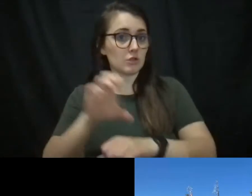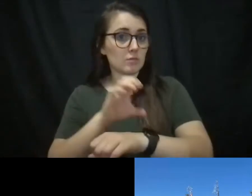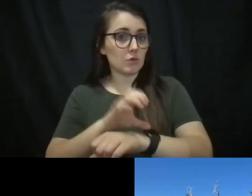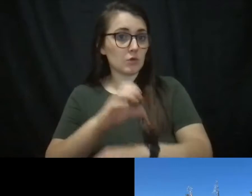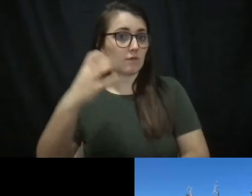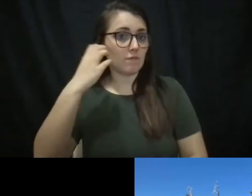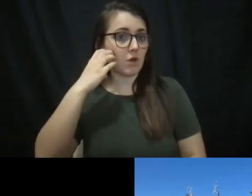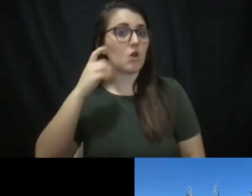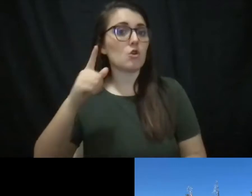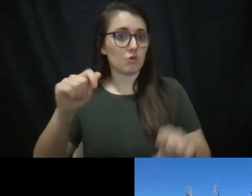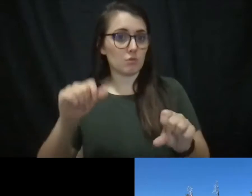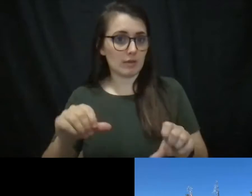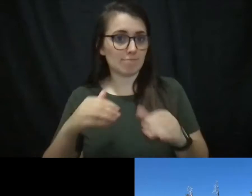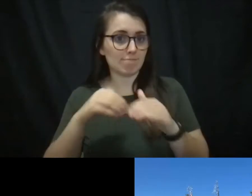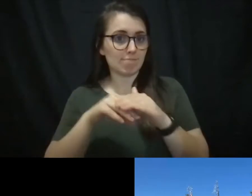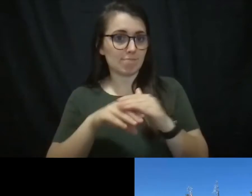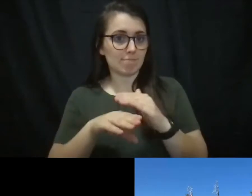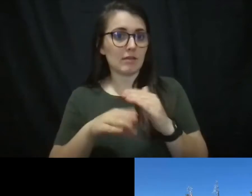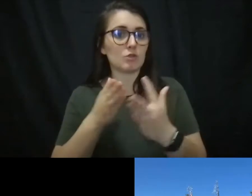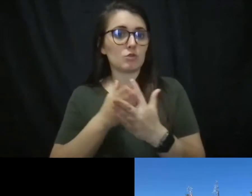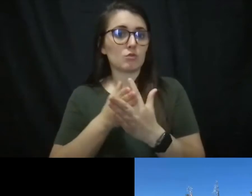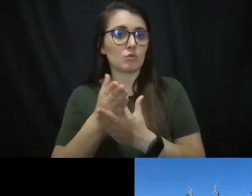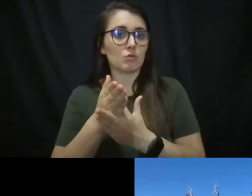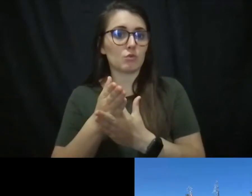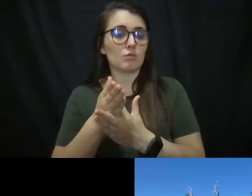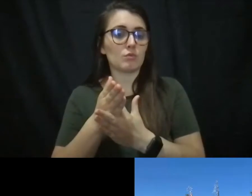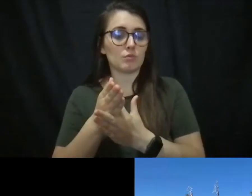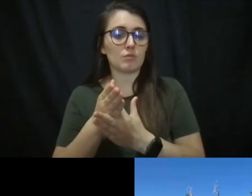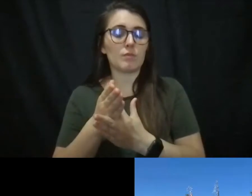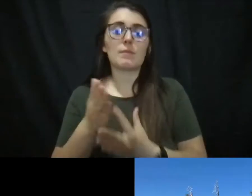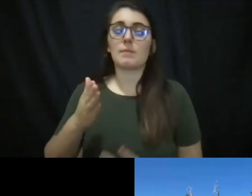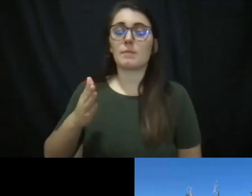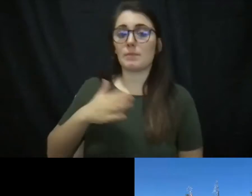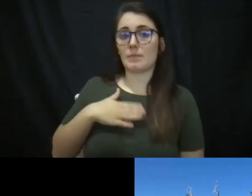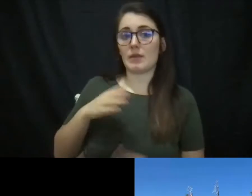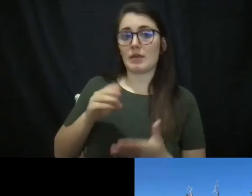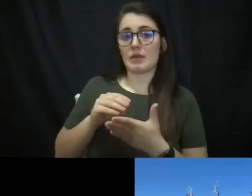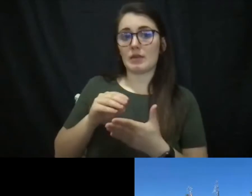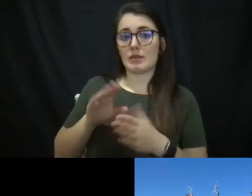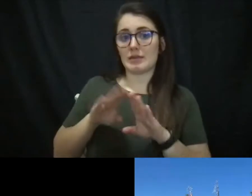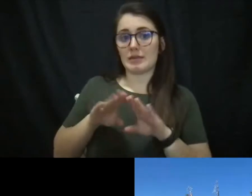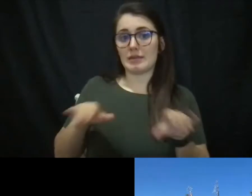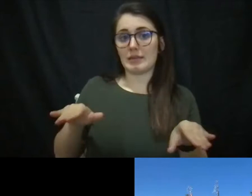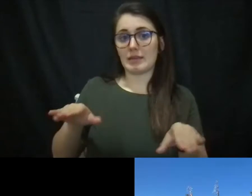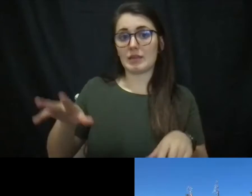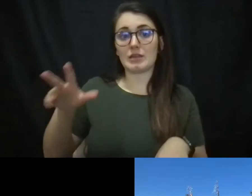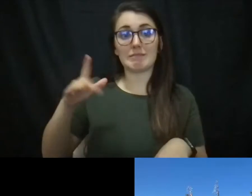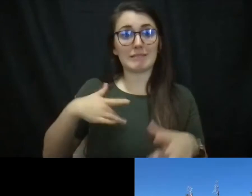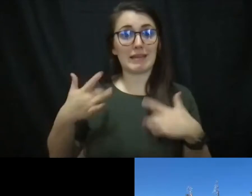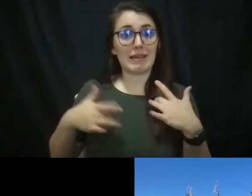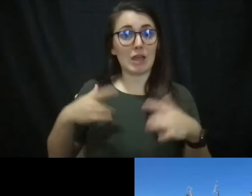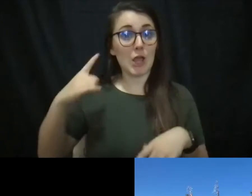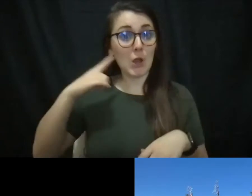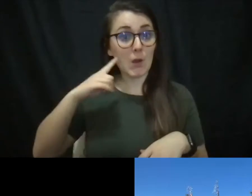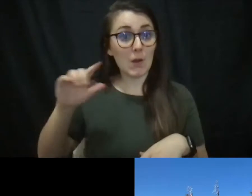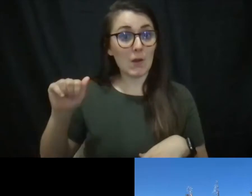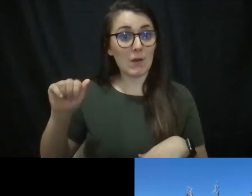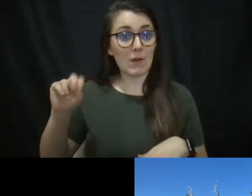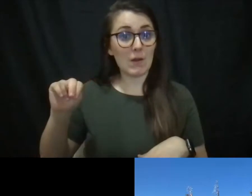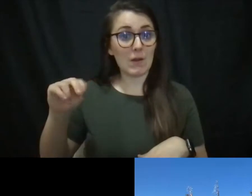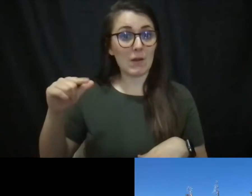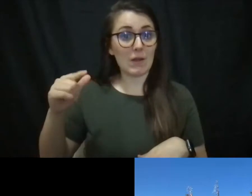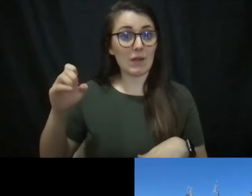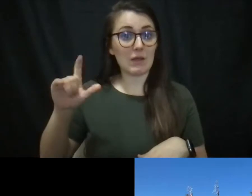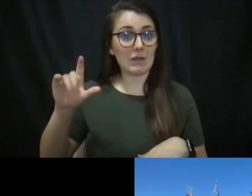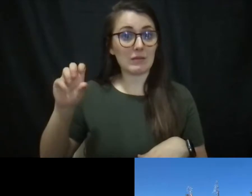do that as well. Okay. My kids got all excited when they heard Angela's voice. They're like, "You got to see her? What does she